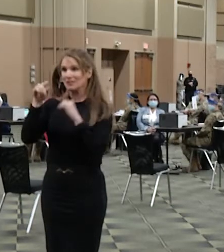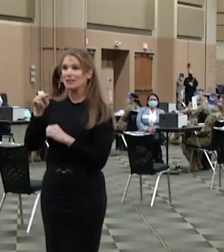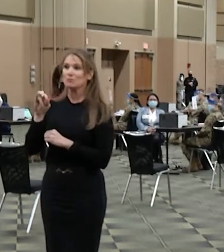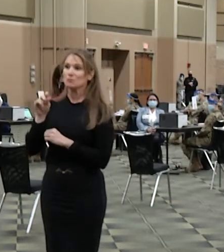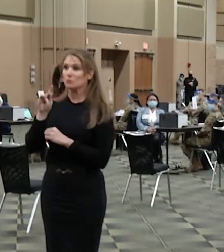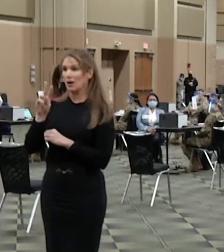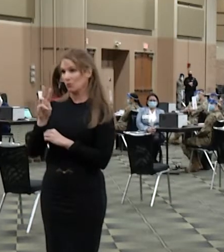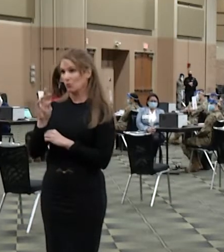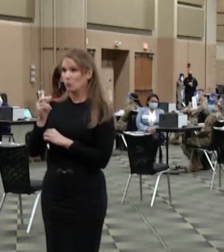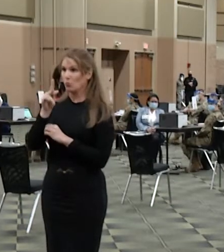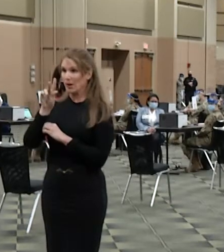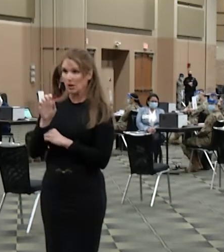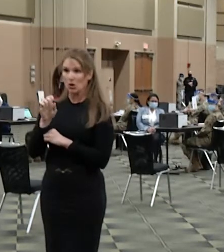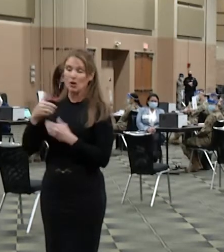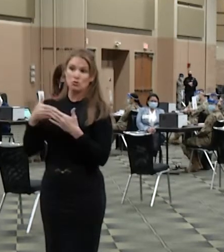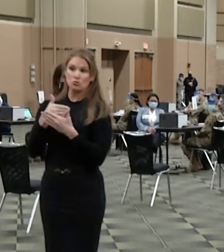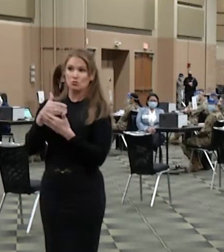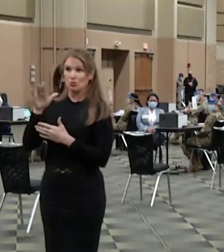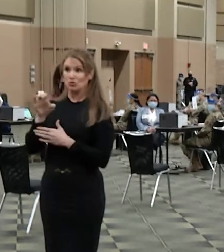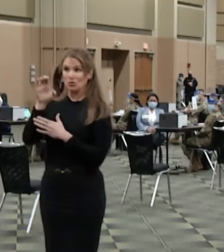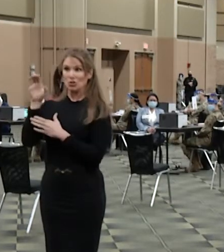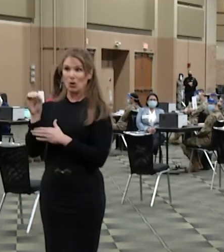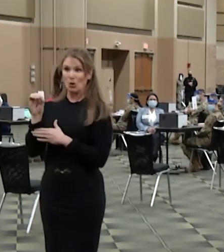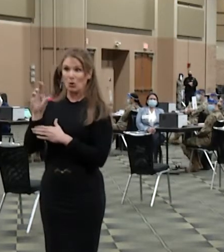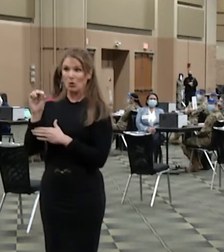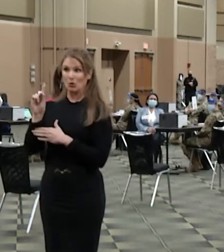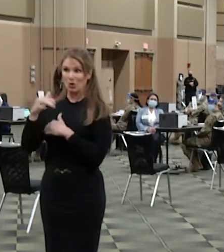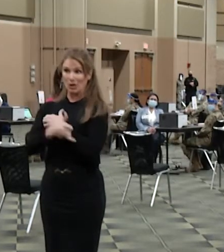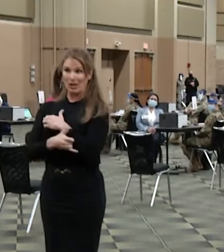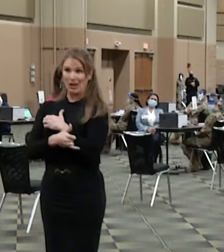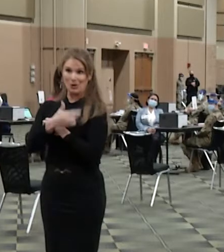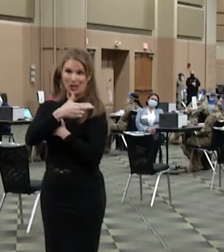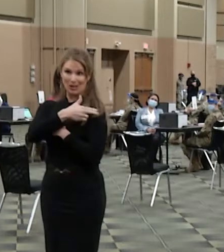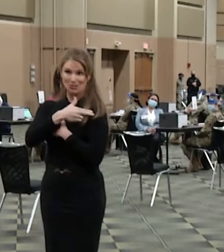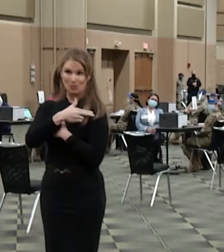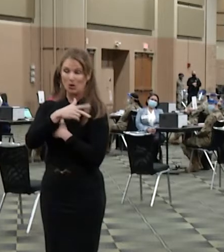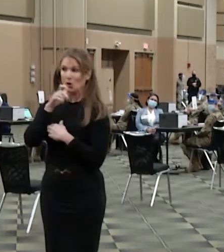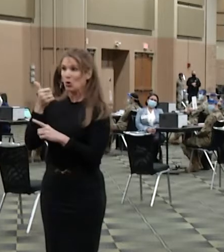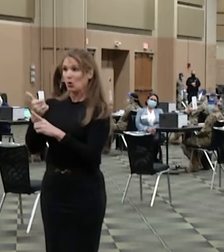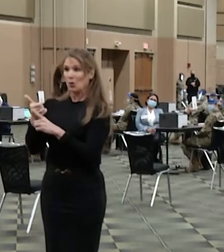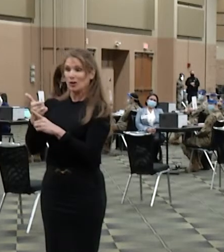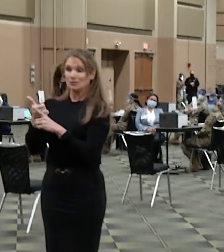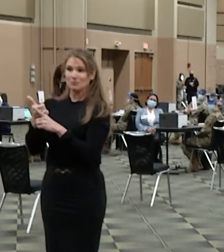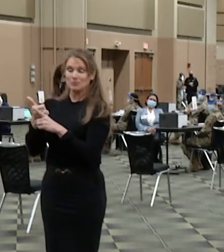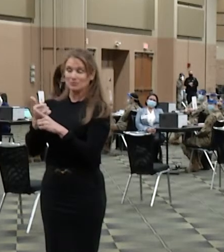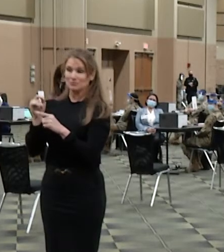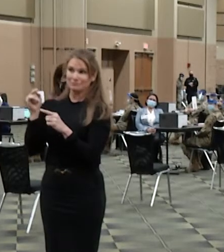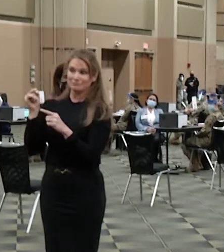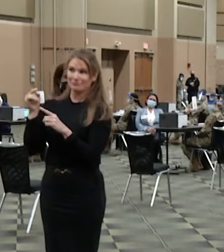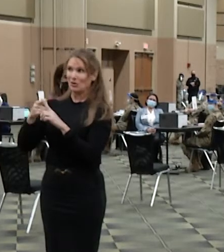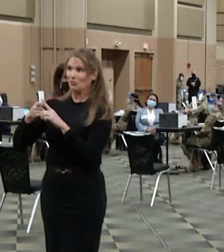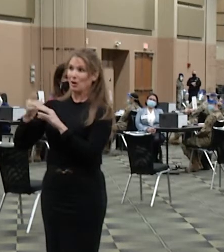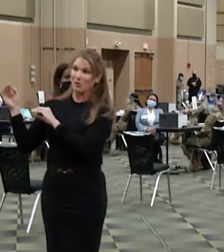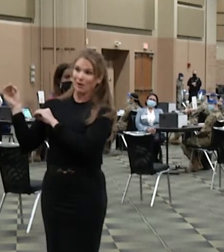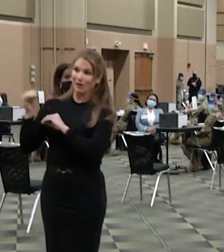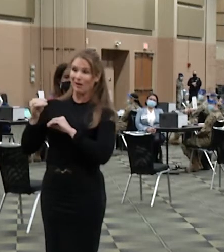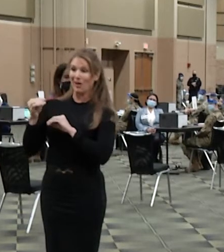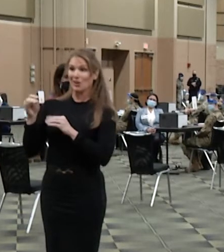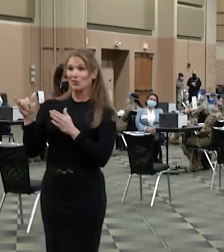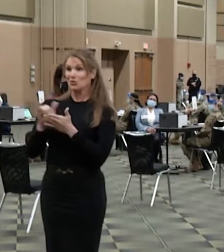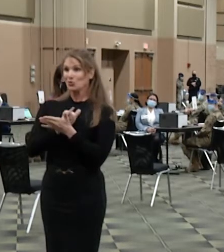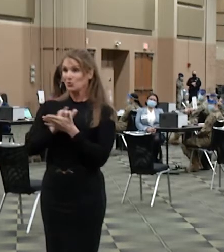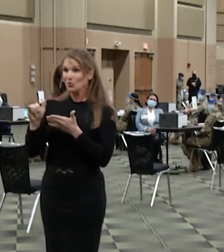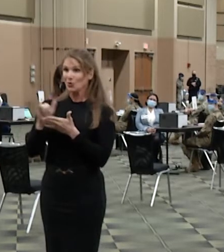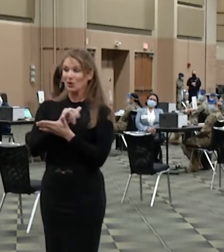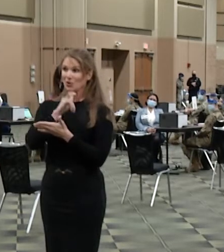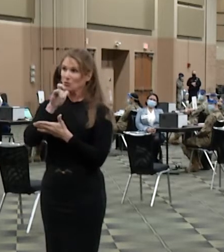Preckwinkle, to our brand new CEO of Cook County Hospital, who is all the way from New York, who has